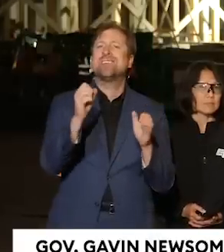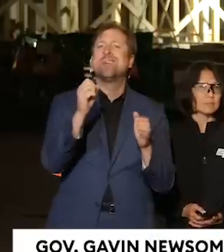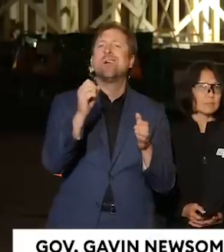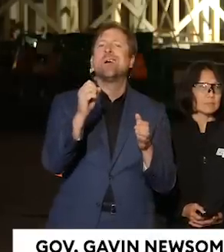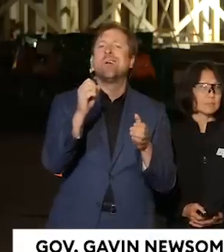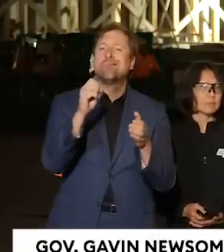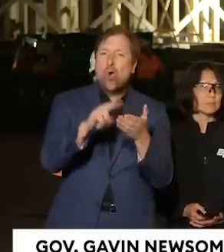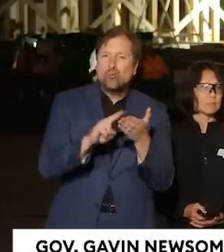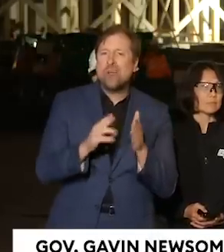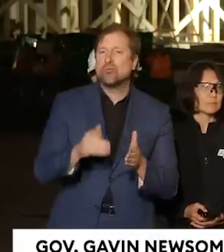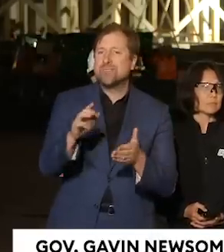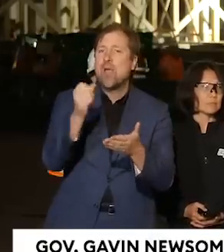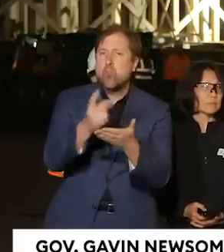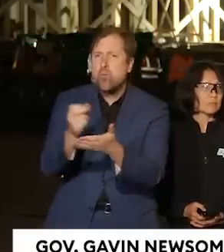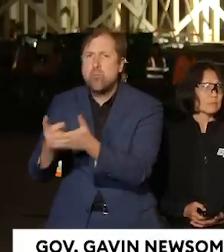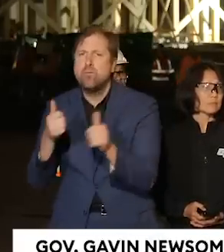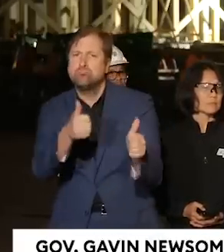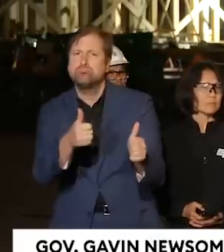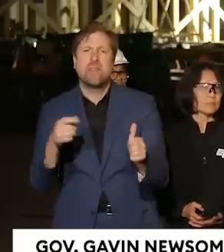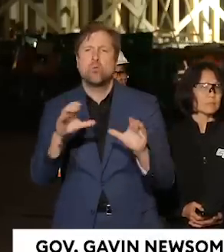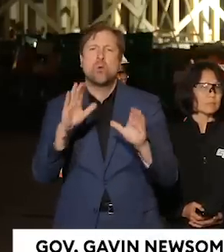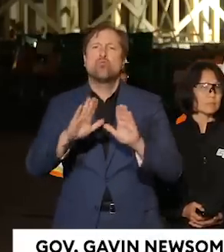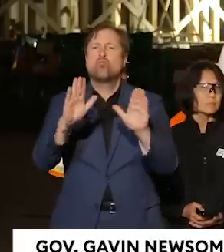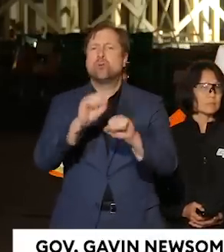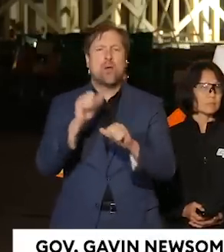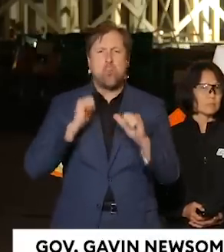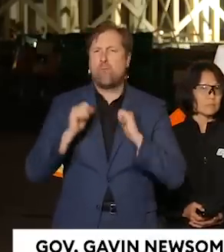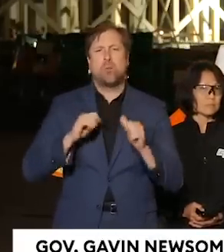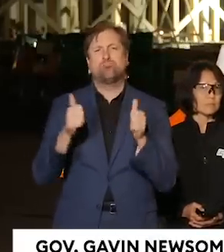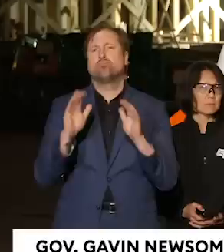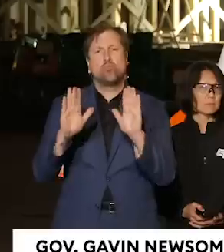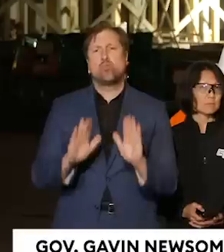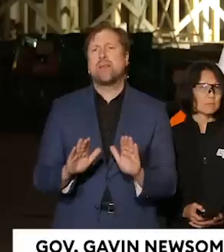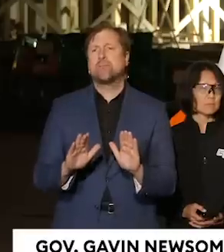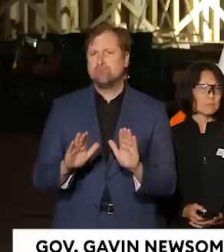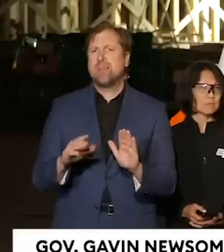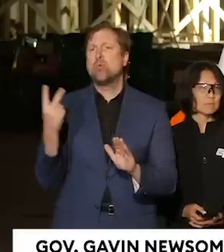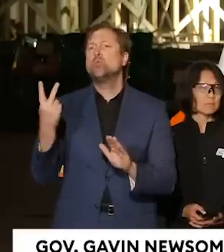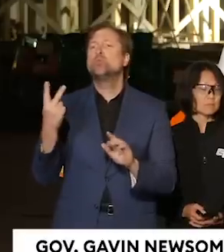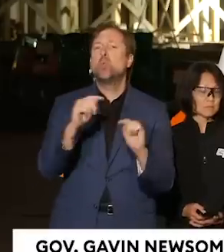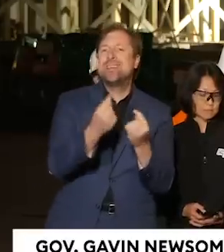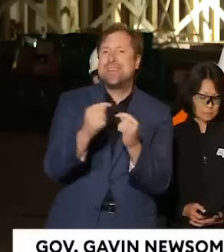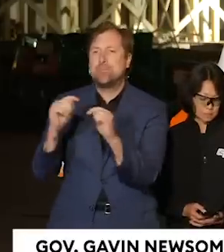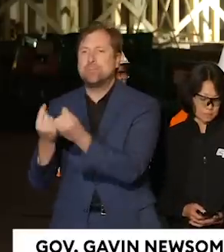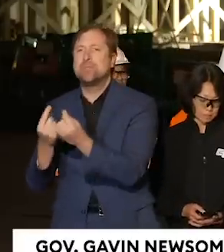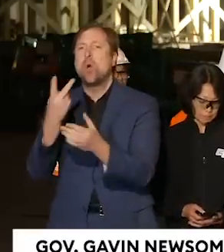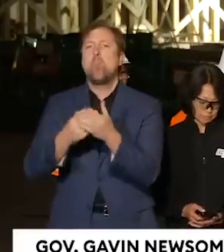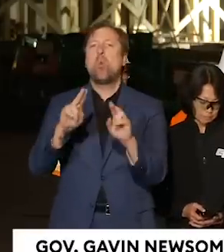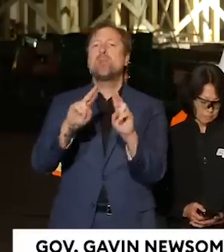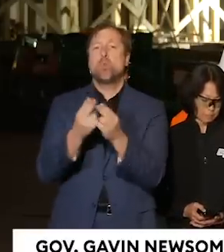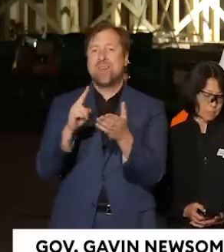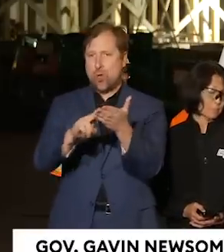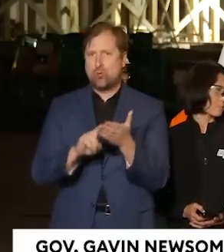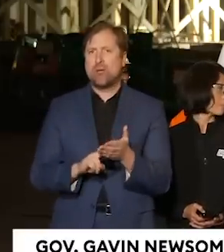reason, and they are performing. So once again, to Griffin and Security Paving and their teams, all union